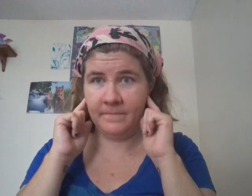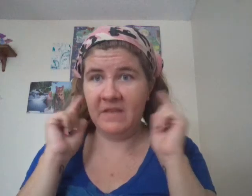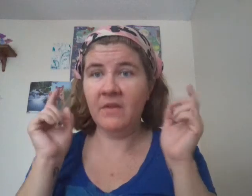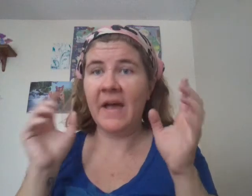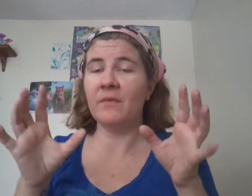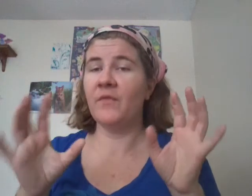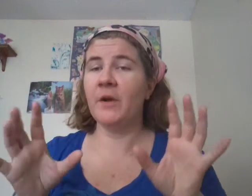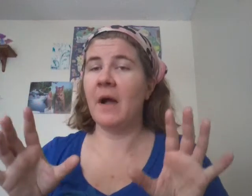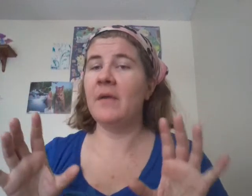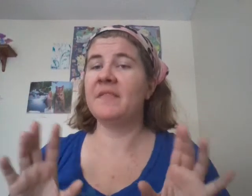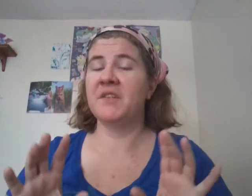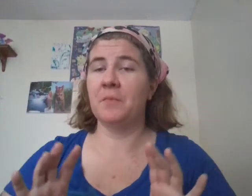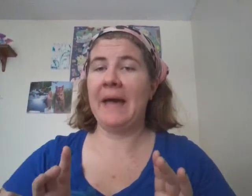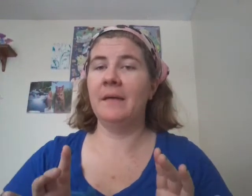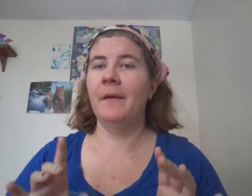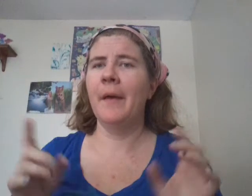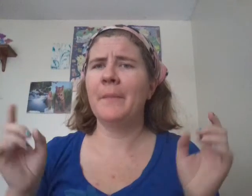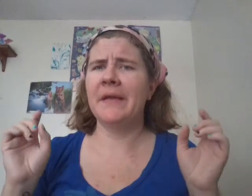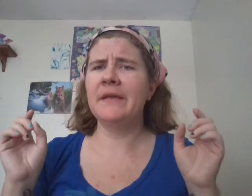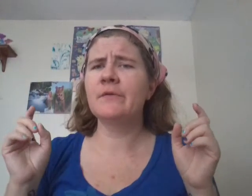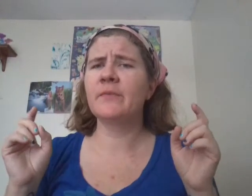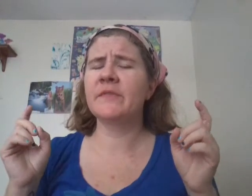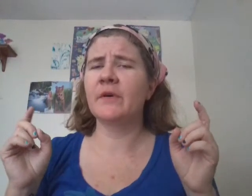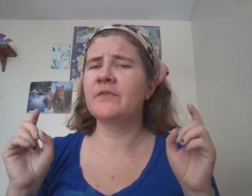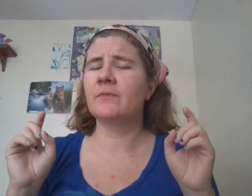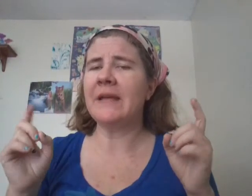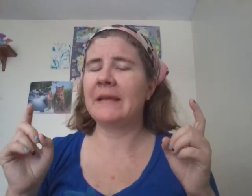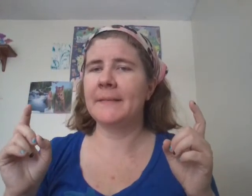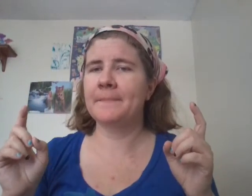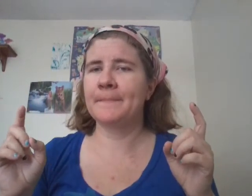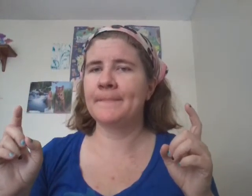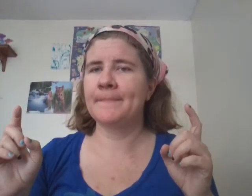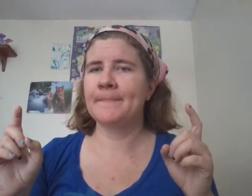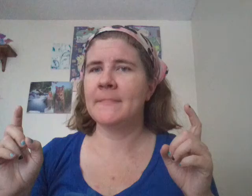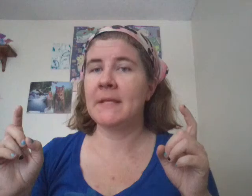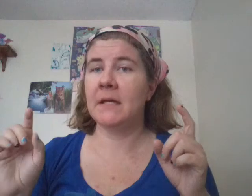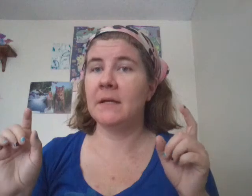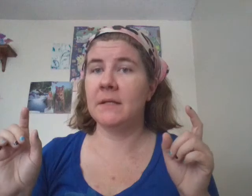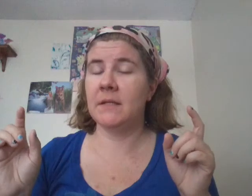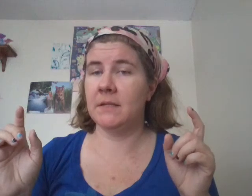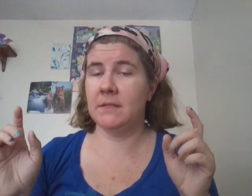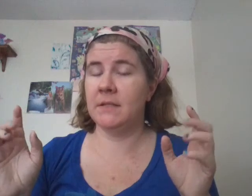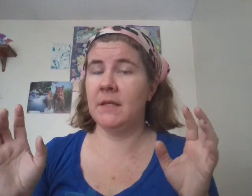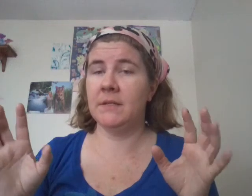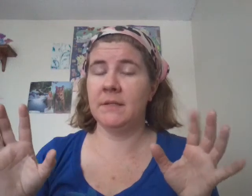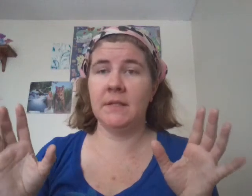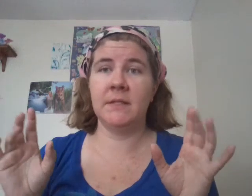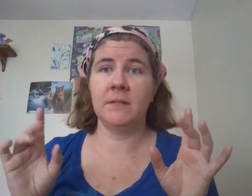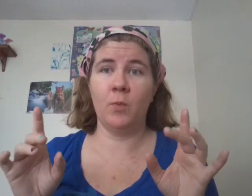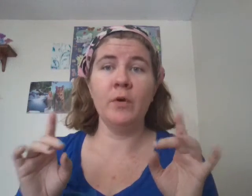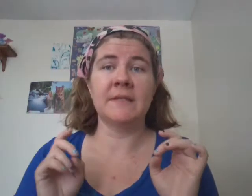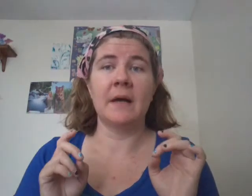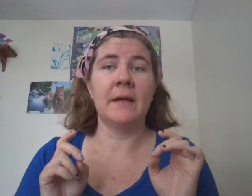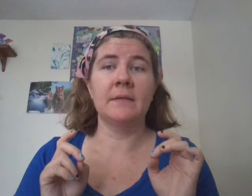Even if I haven't figured out yet that you're mad, my ears will start to ring. And I think it's a warning sign.